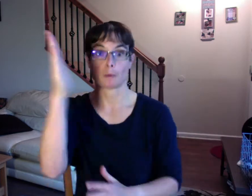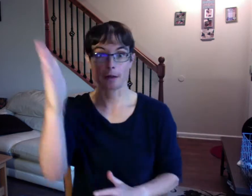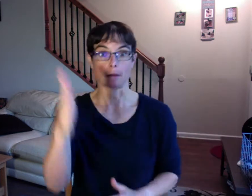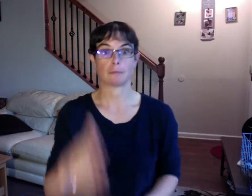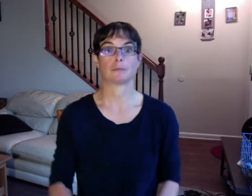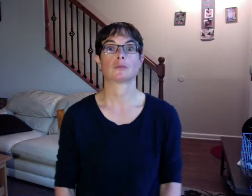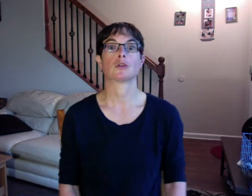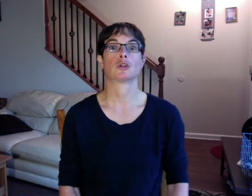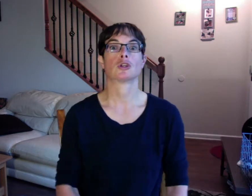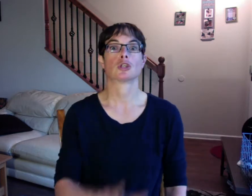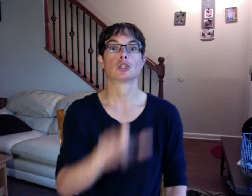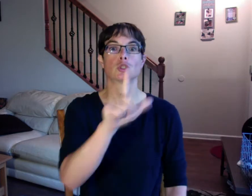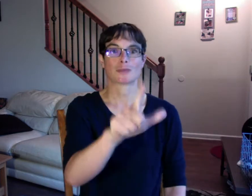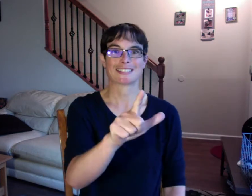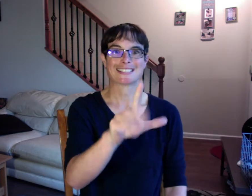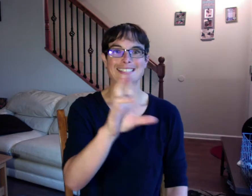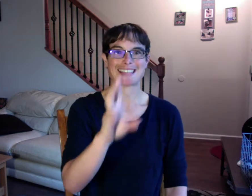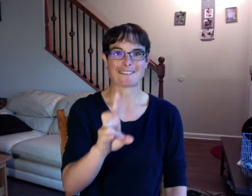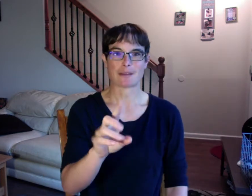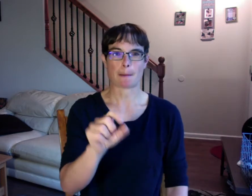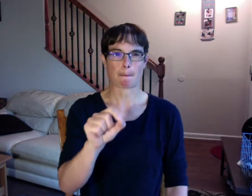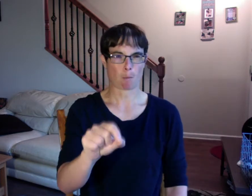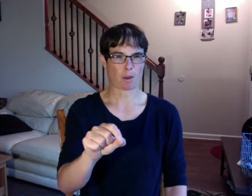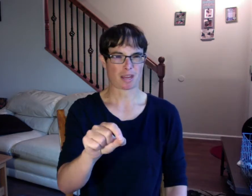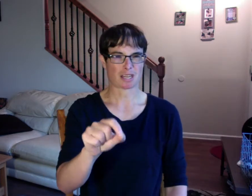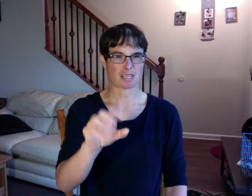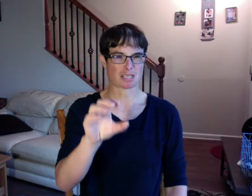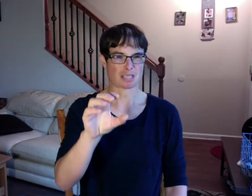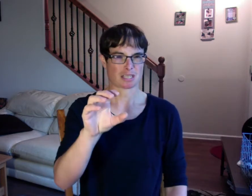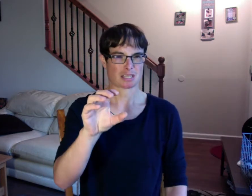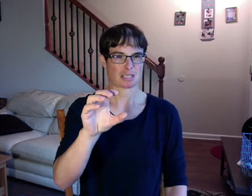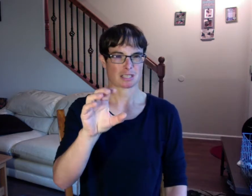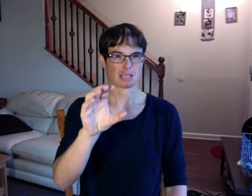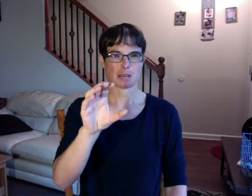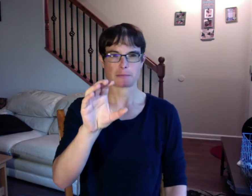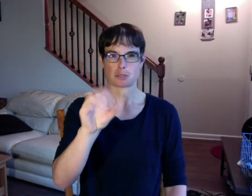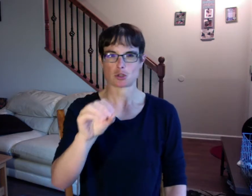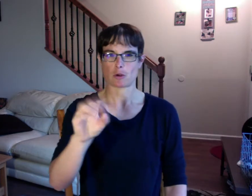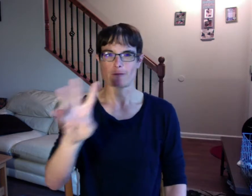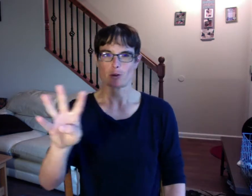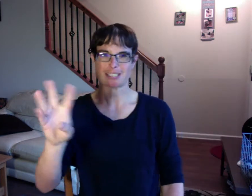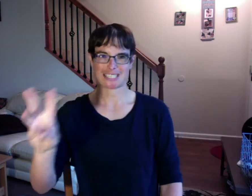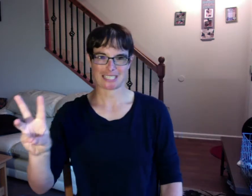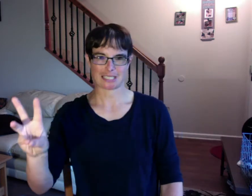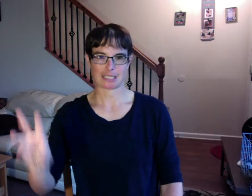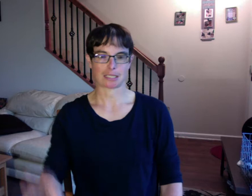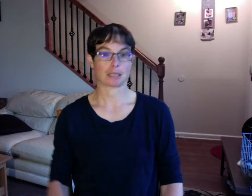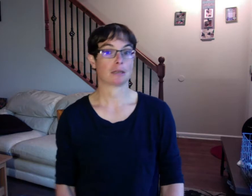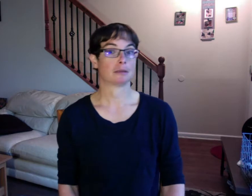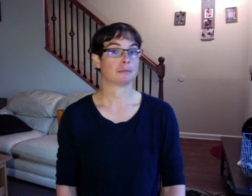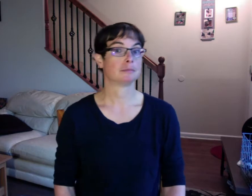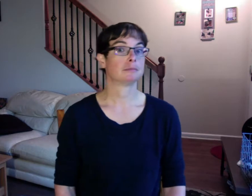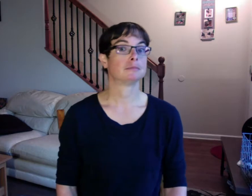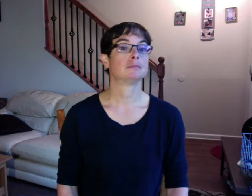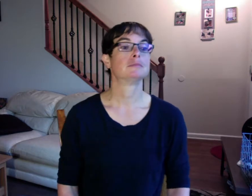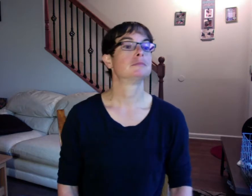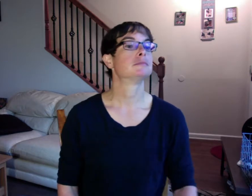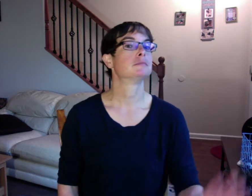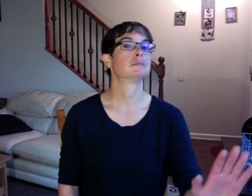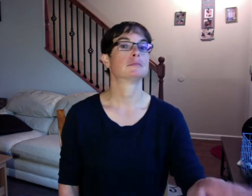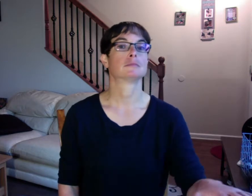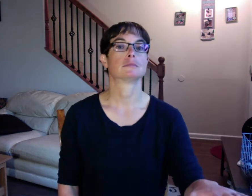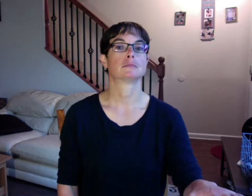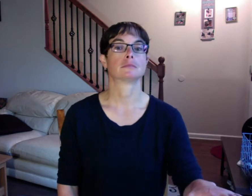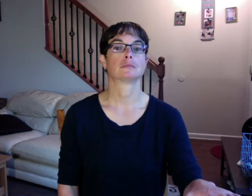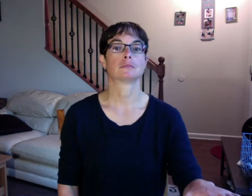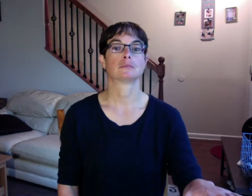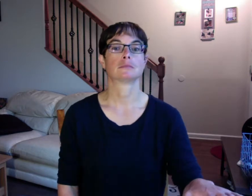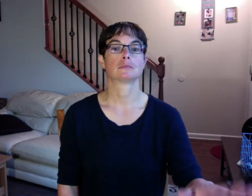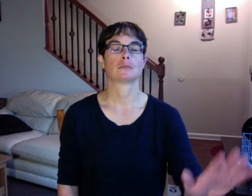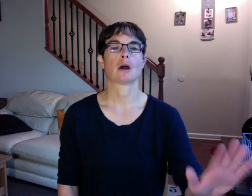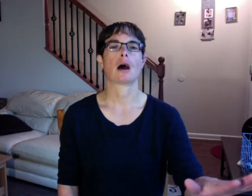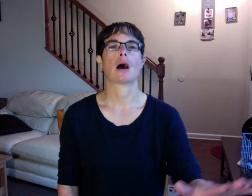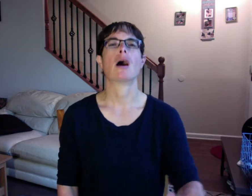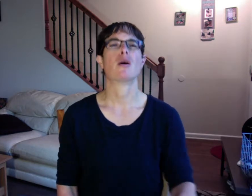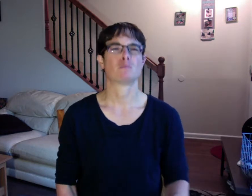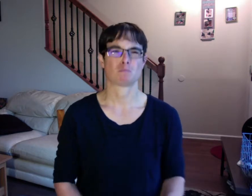27.46 thousandths. Is that what you got? And see, your calculator is going to show all the way to